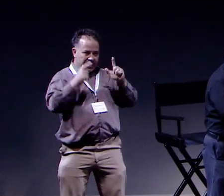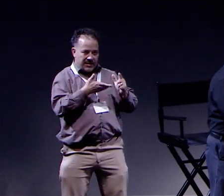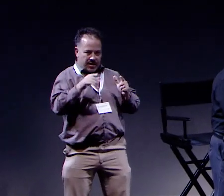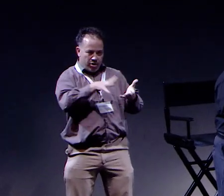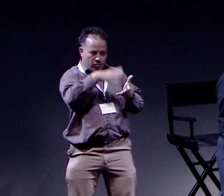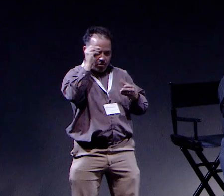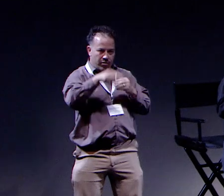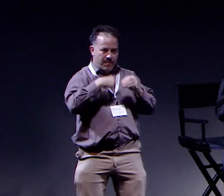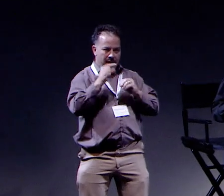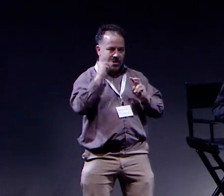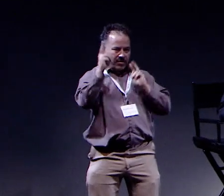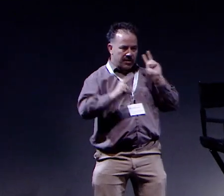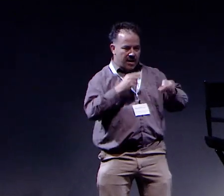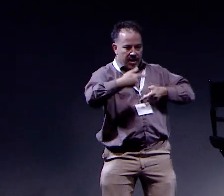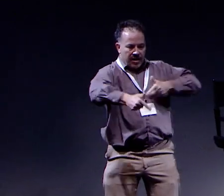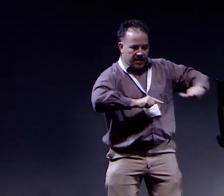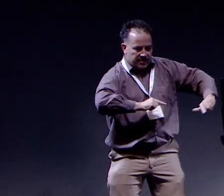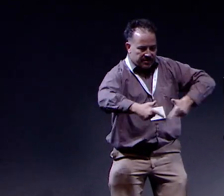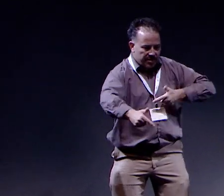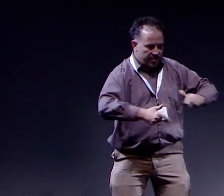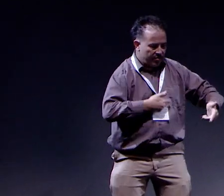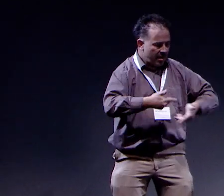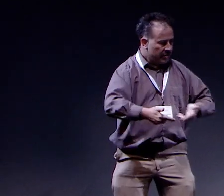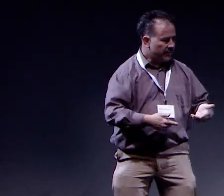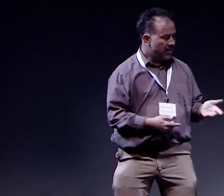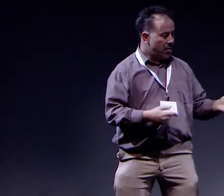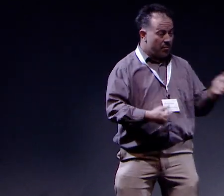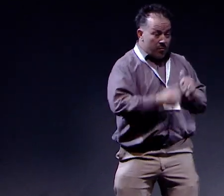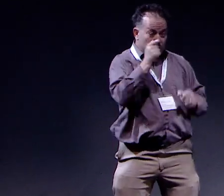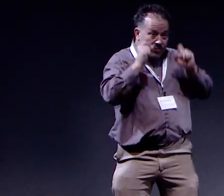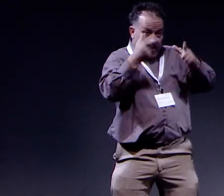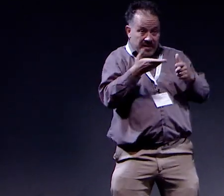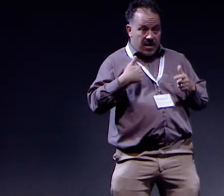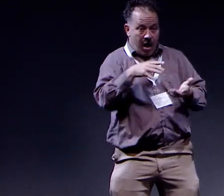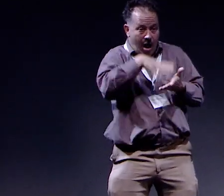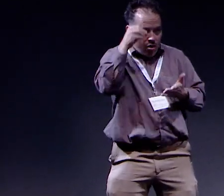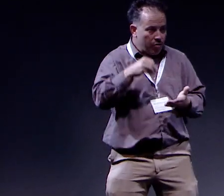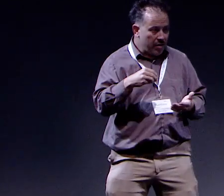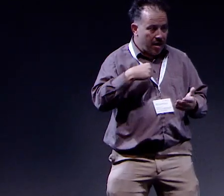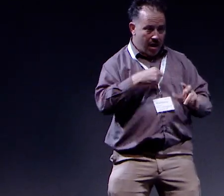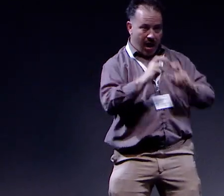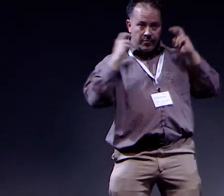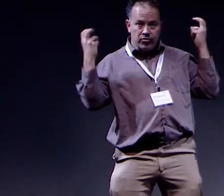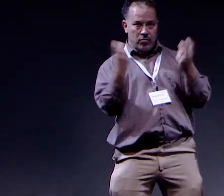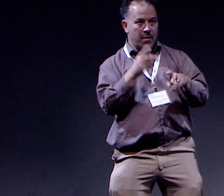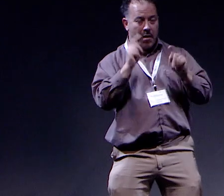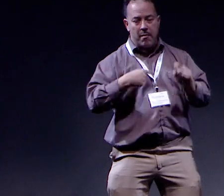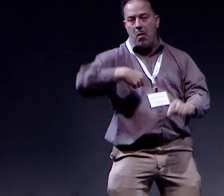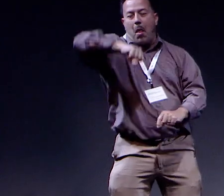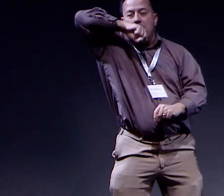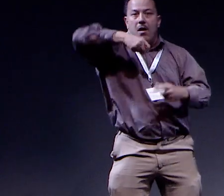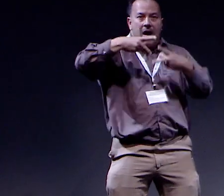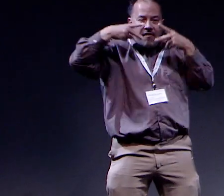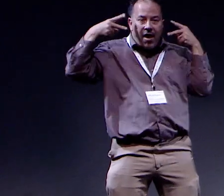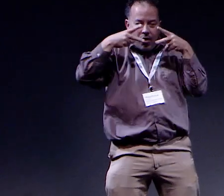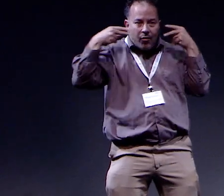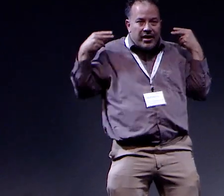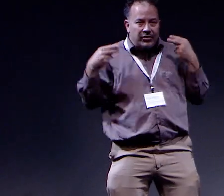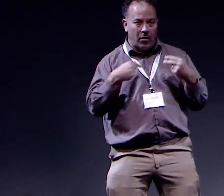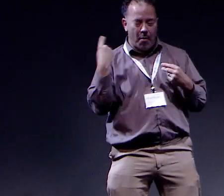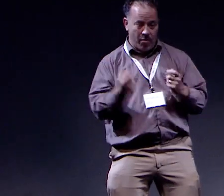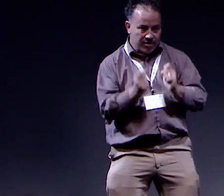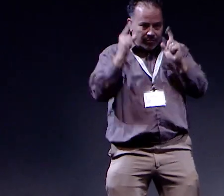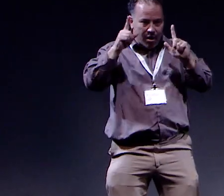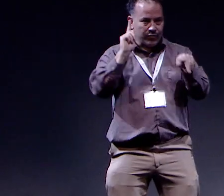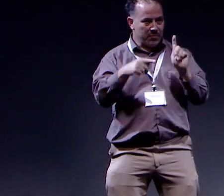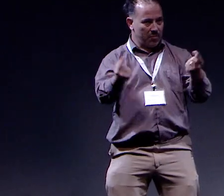interaction in your Trapped experience? Okay, the most surprising thing I learned was I am surrounded by people who love Halloween. So I'm always surprised when people